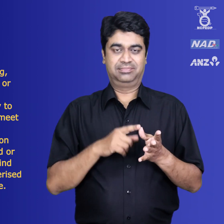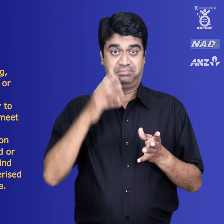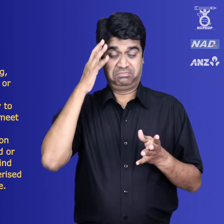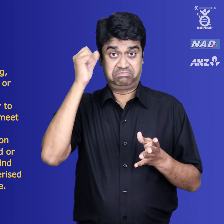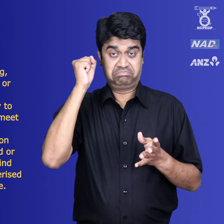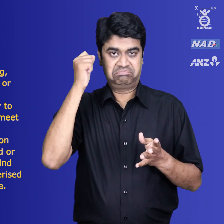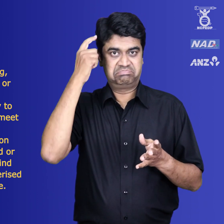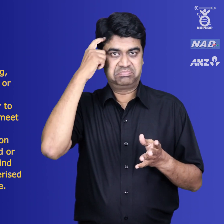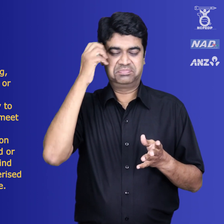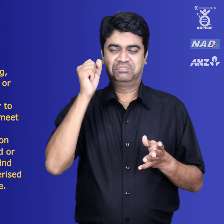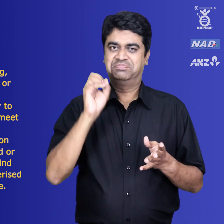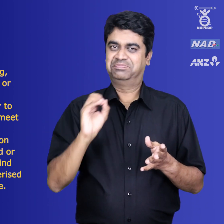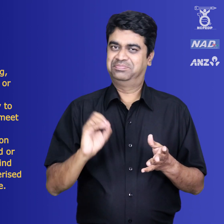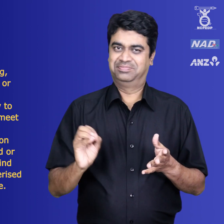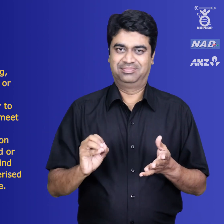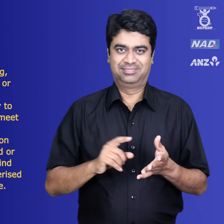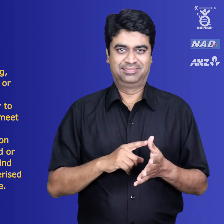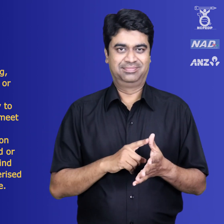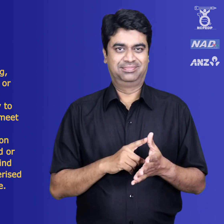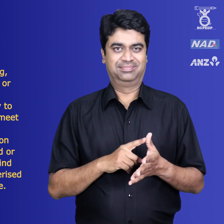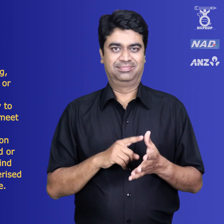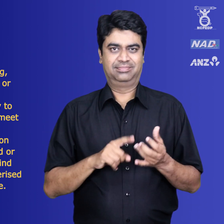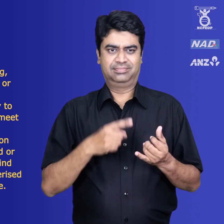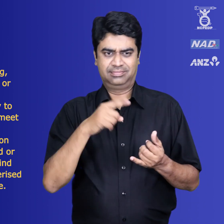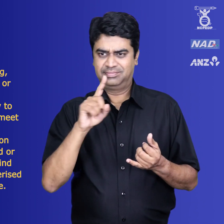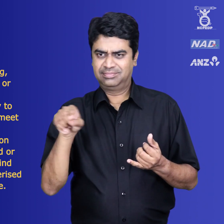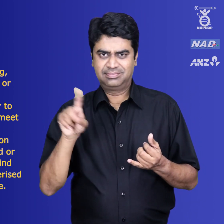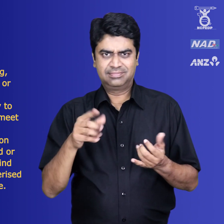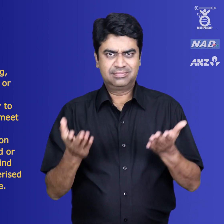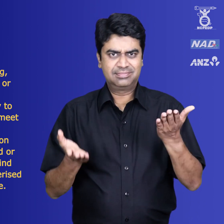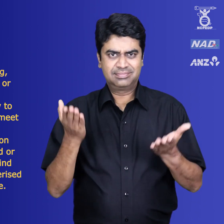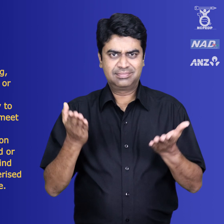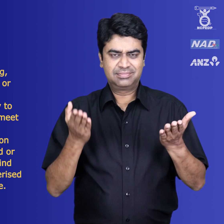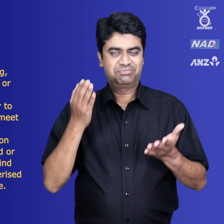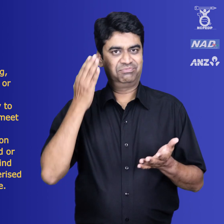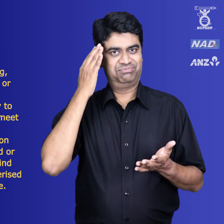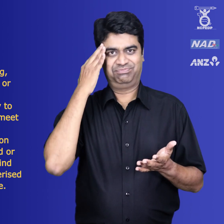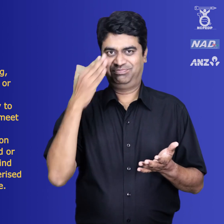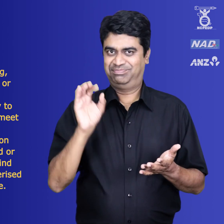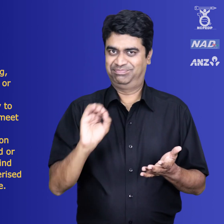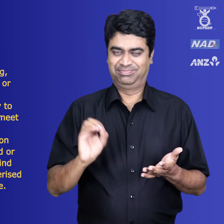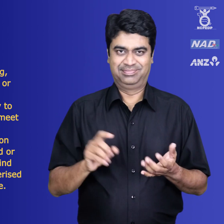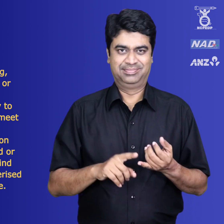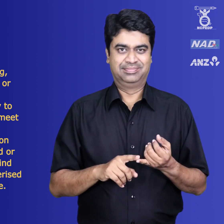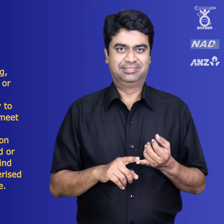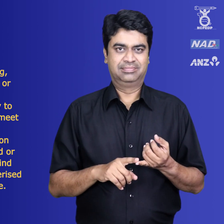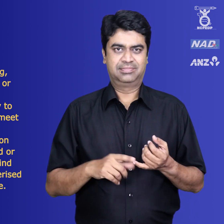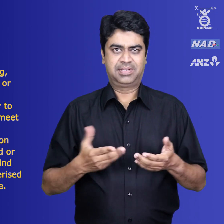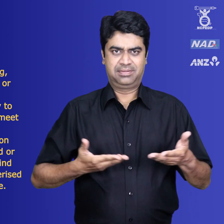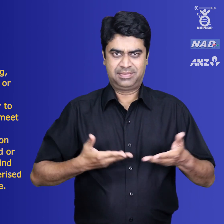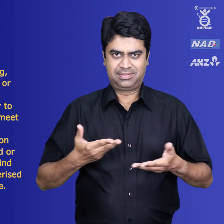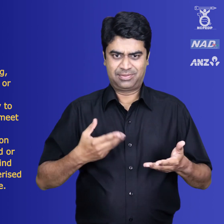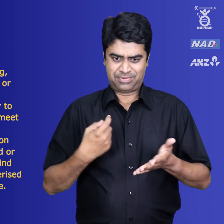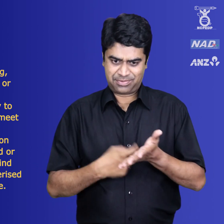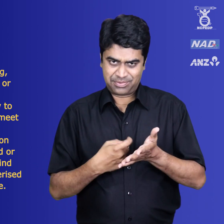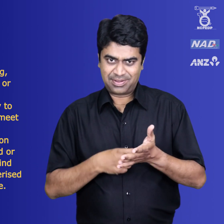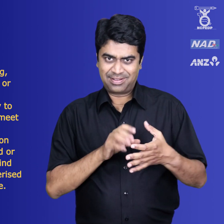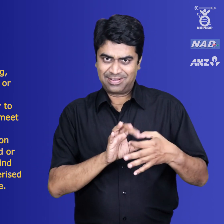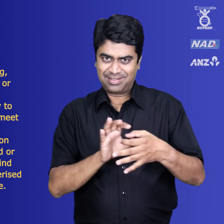behavior, capacity to recognize reality, or ability to meet the ordinary demands of life,